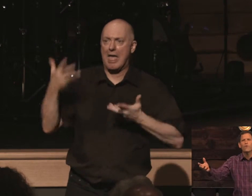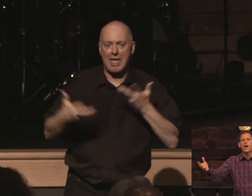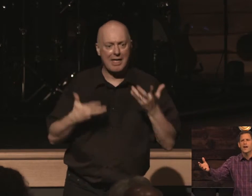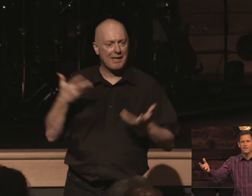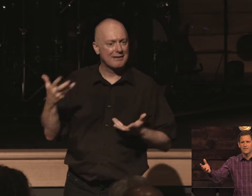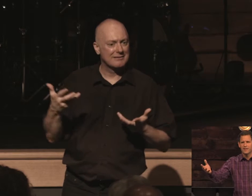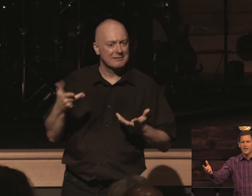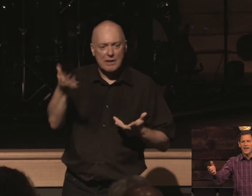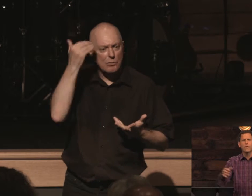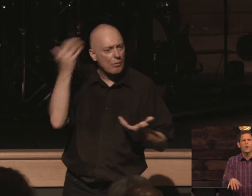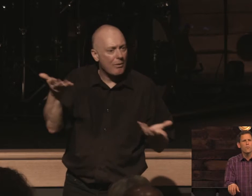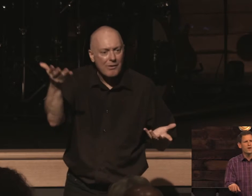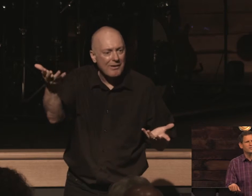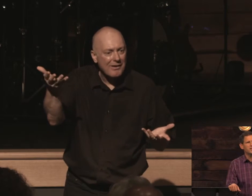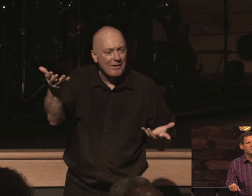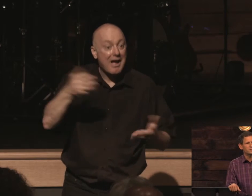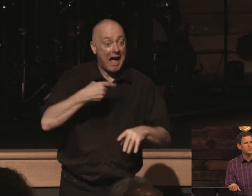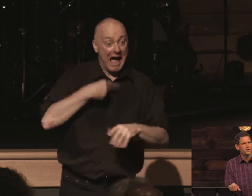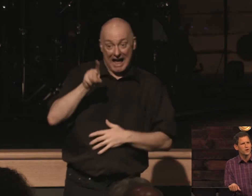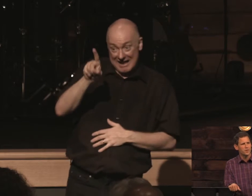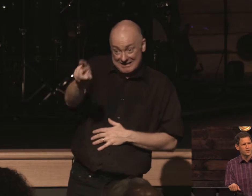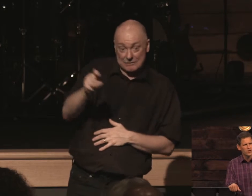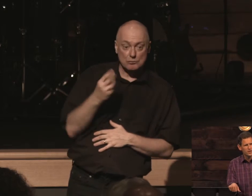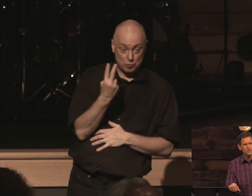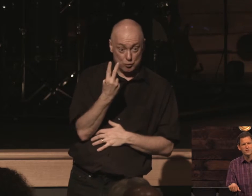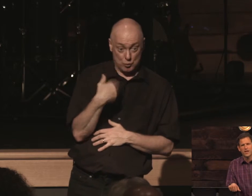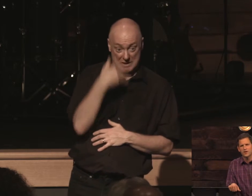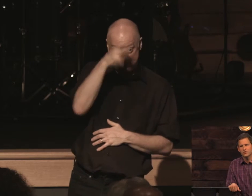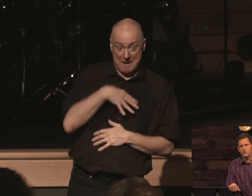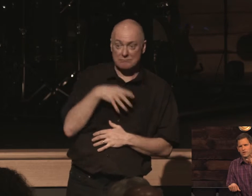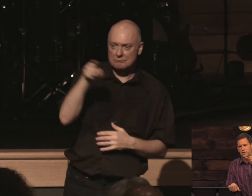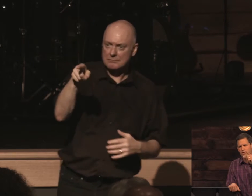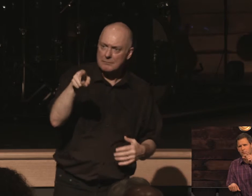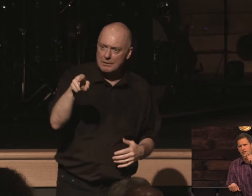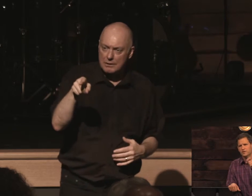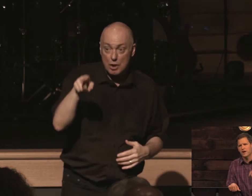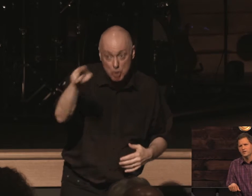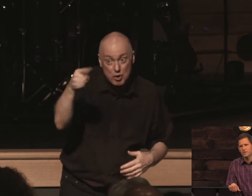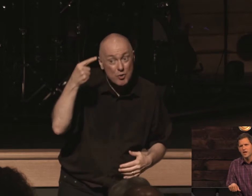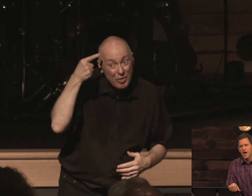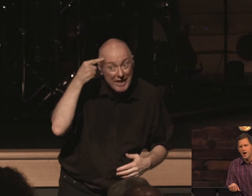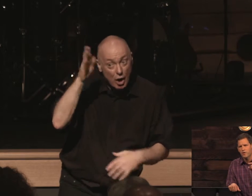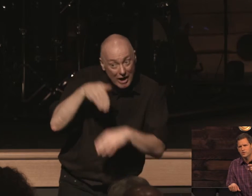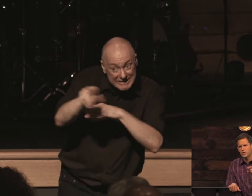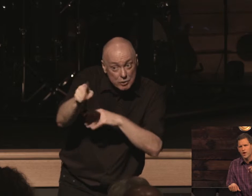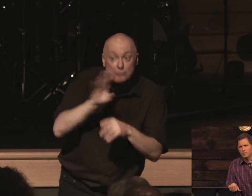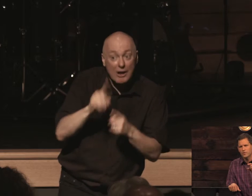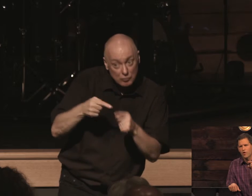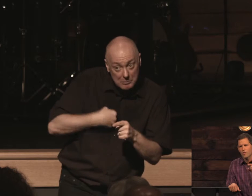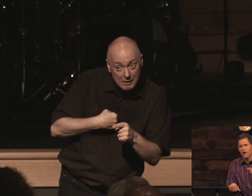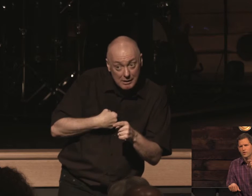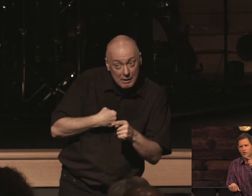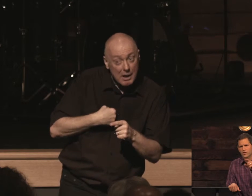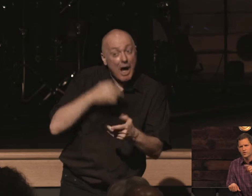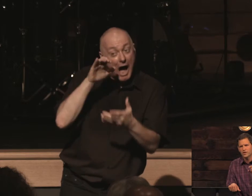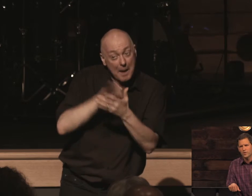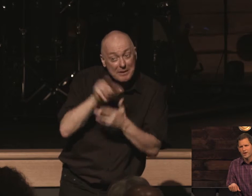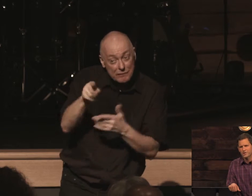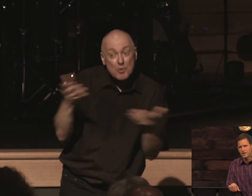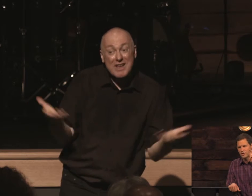away and at one point i said to them these two young men you're here today because you think that you're sent to talk to me i want you to know i believe with all my heart you're here today so i can talk to